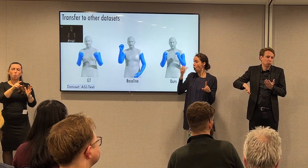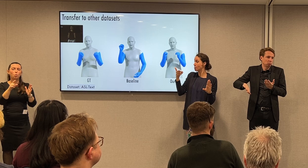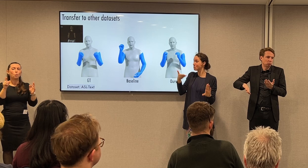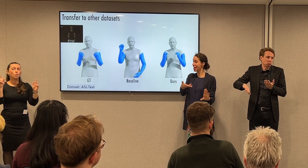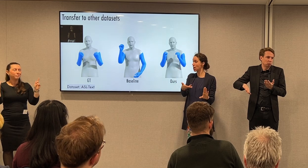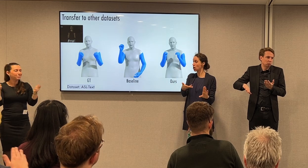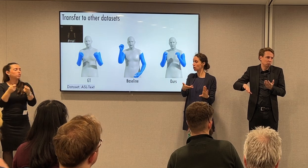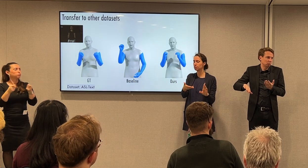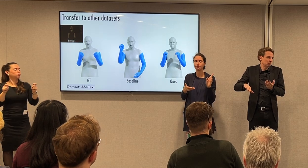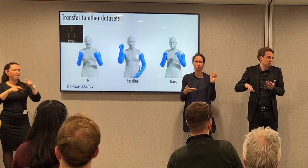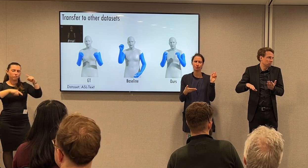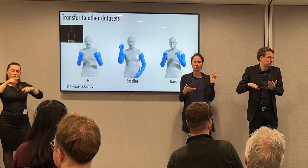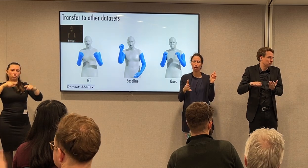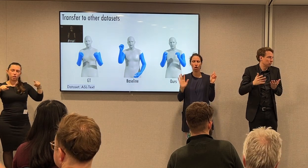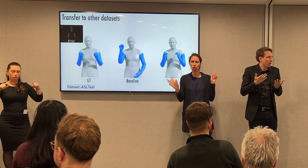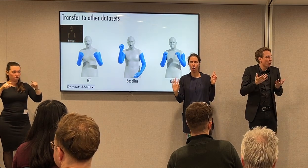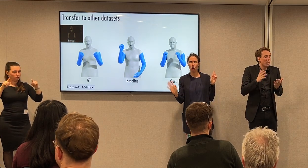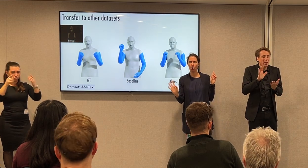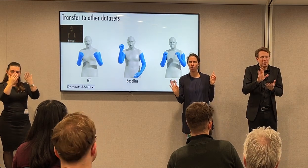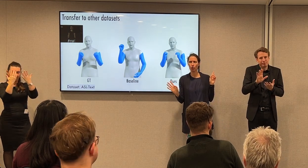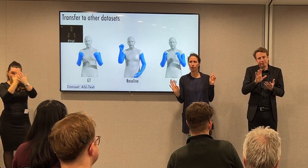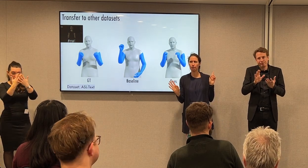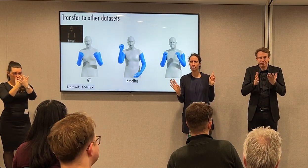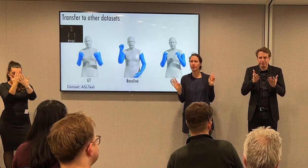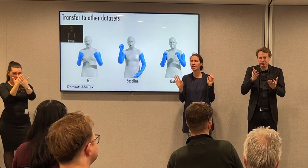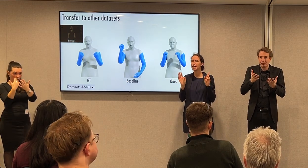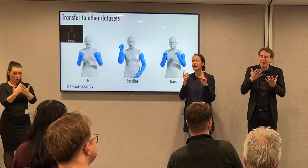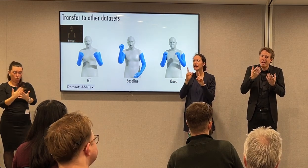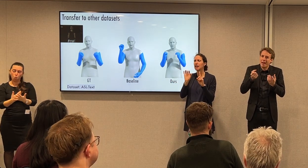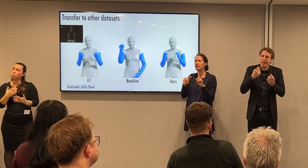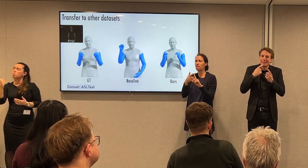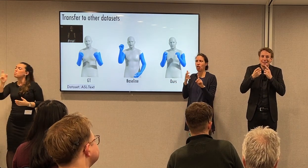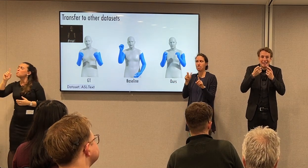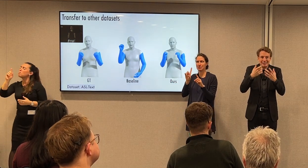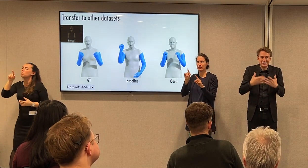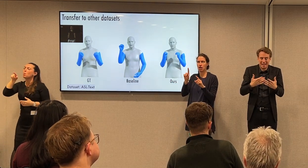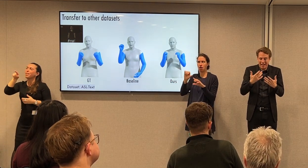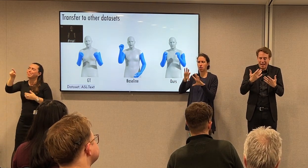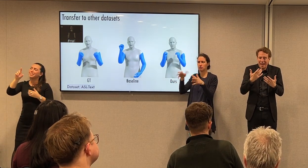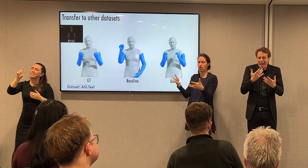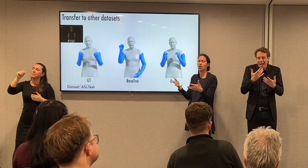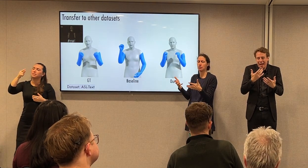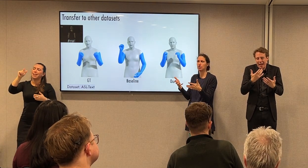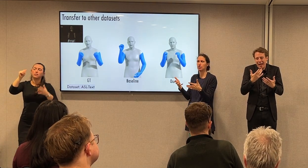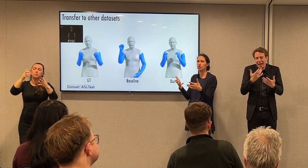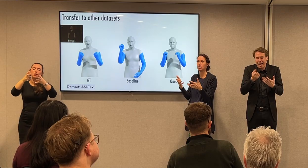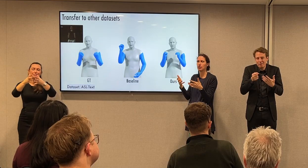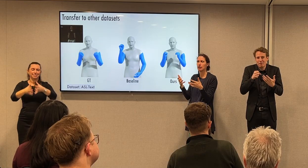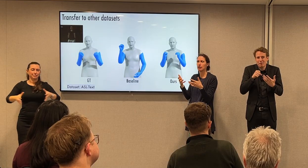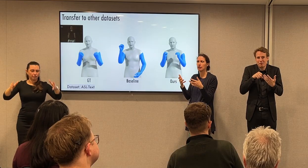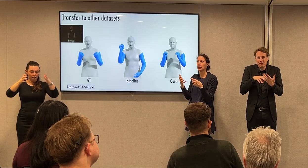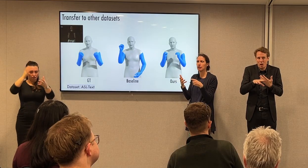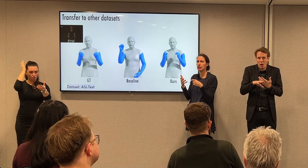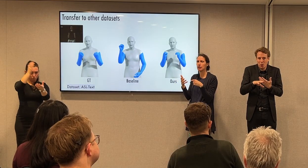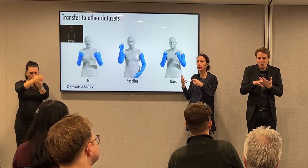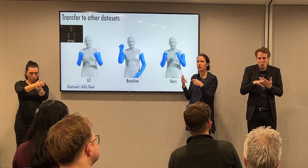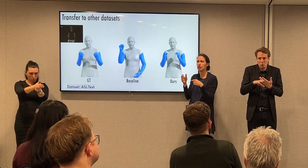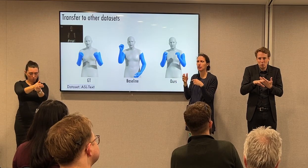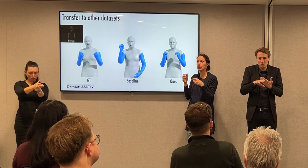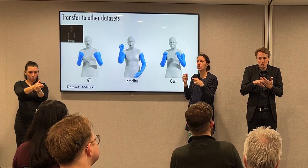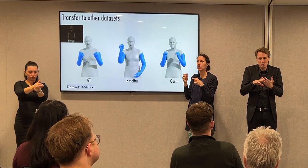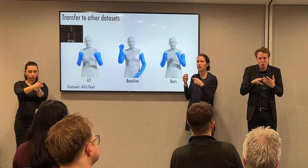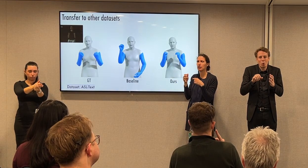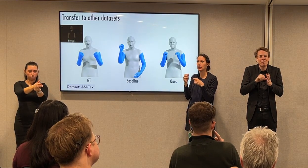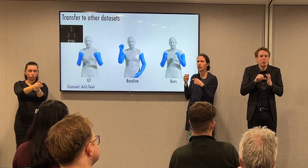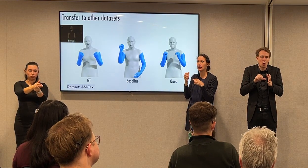then? Yes. Actually, that's a flow from the dataset, which is that if there is